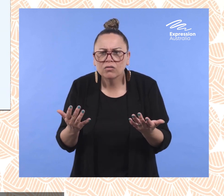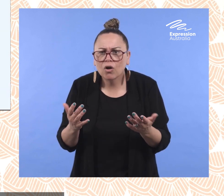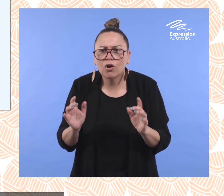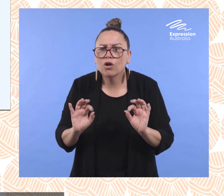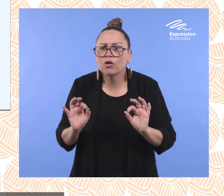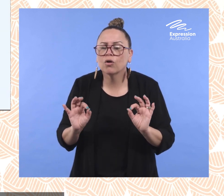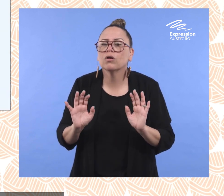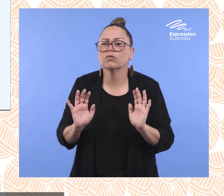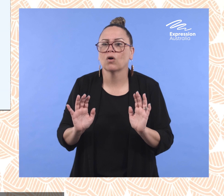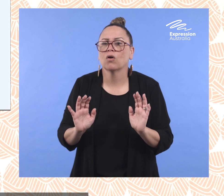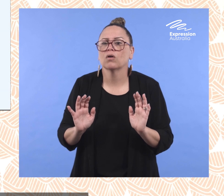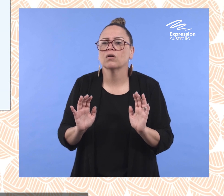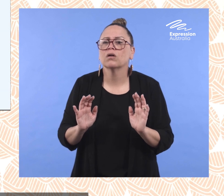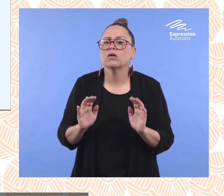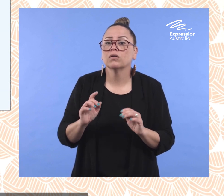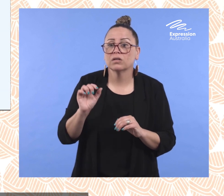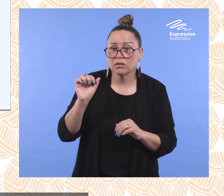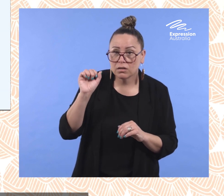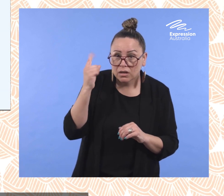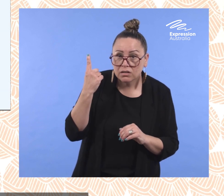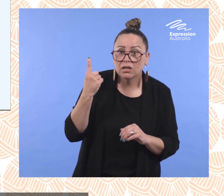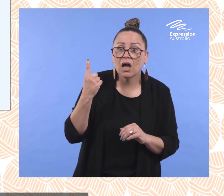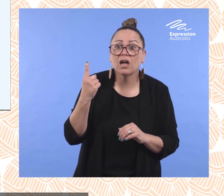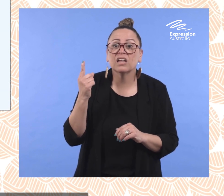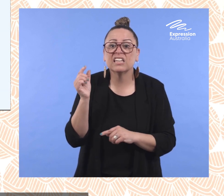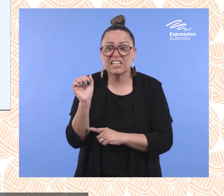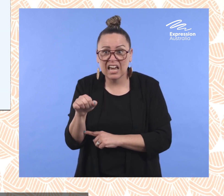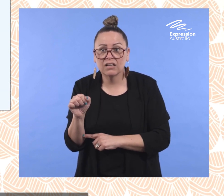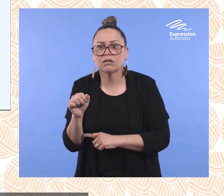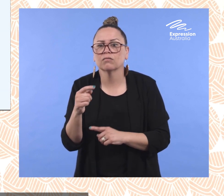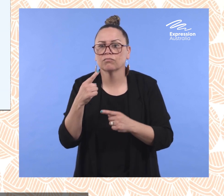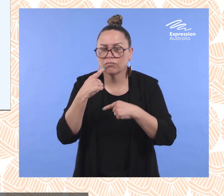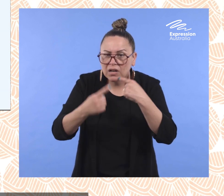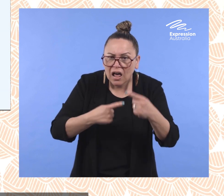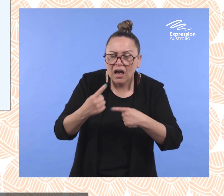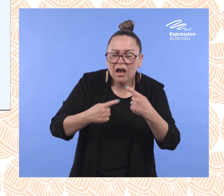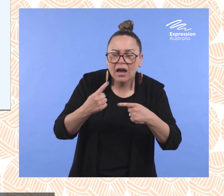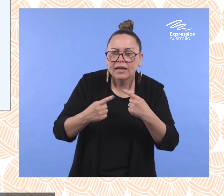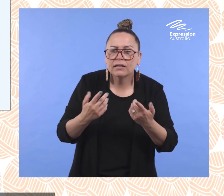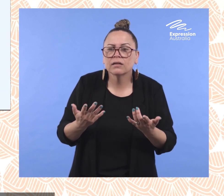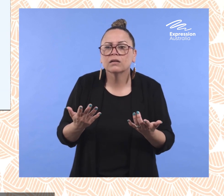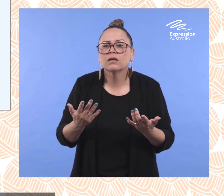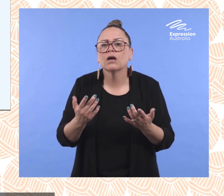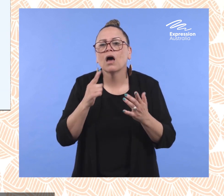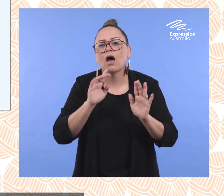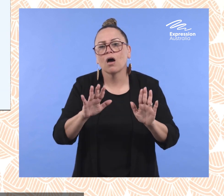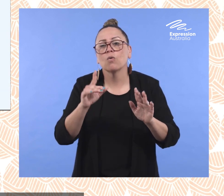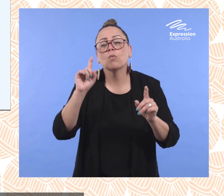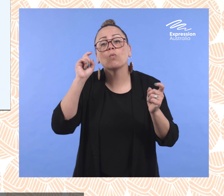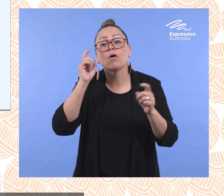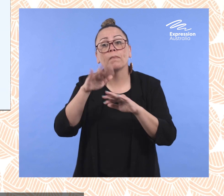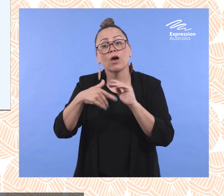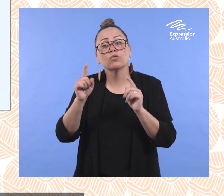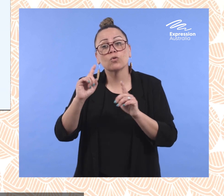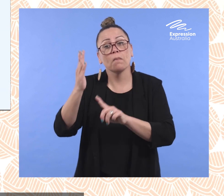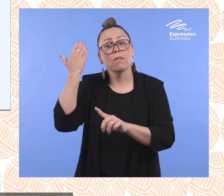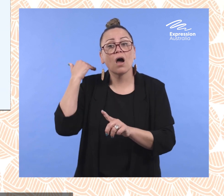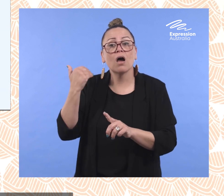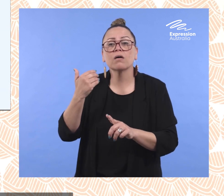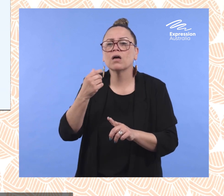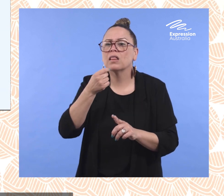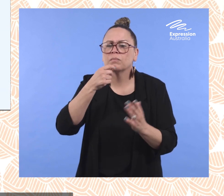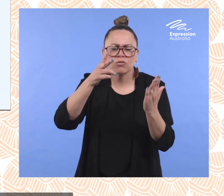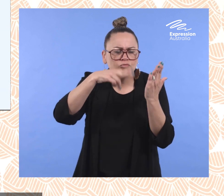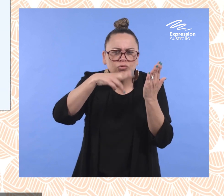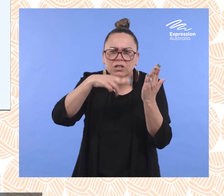say no, I'd leave it. If they say yes, then I'd just share like I might say, look, I was a bit worried about that too, but